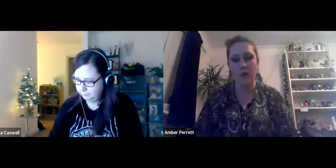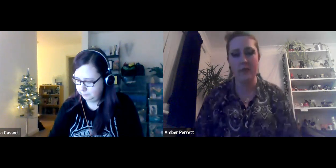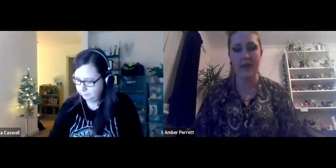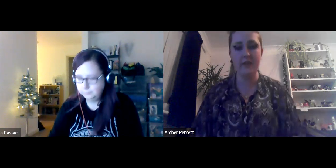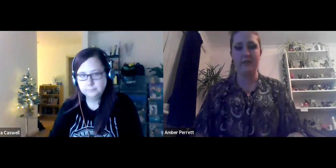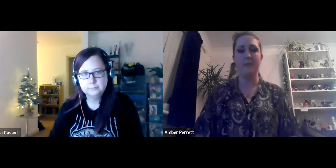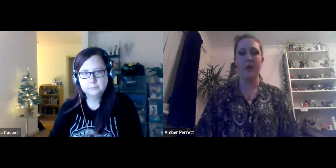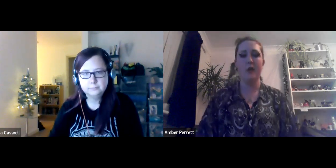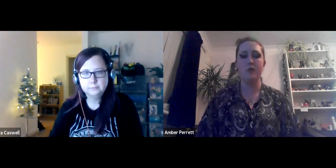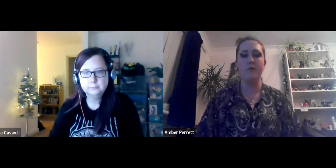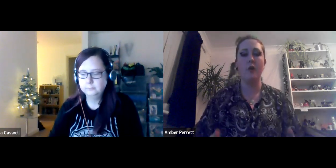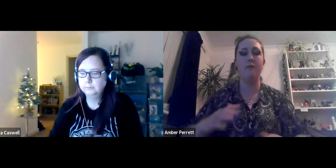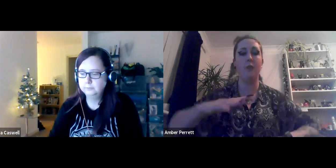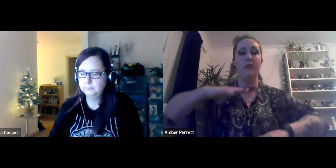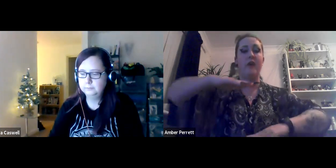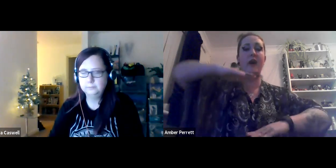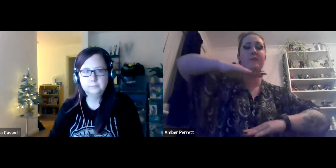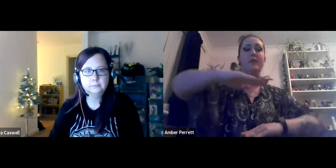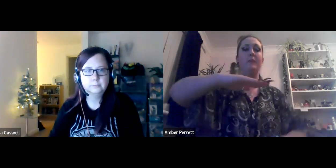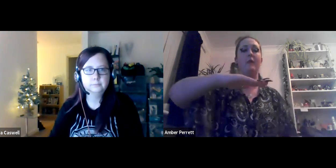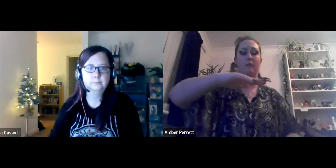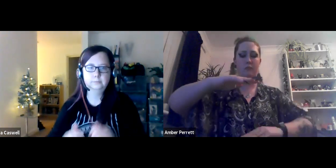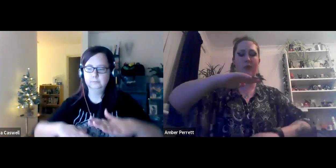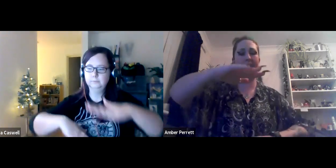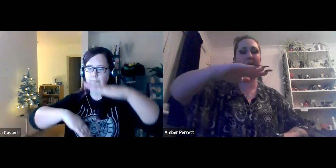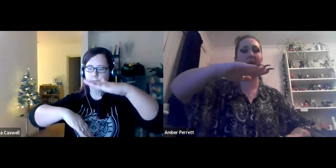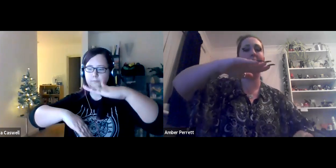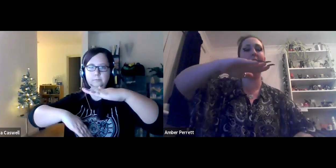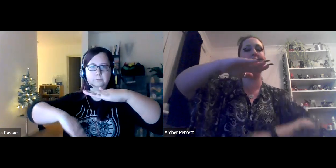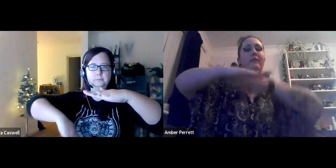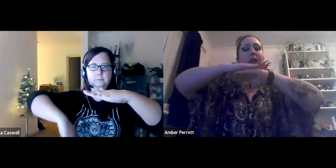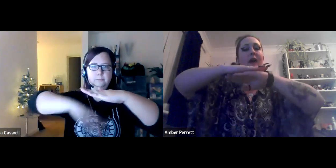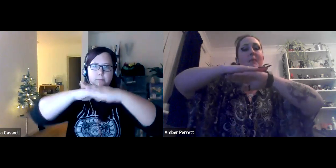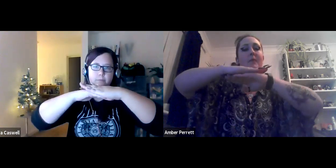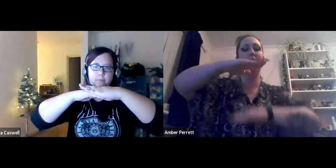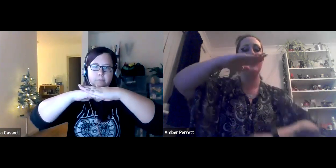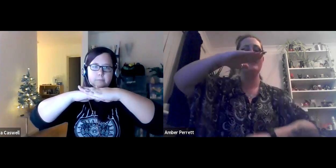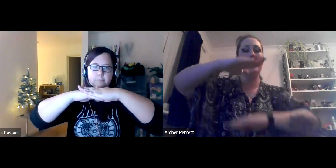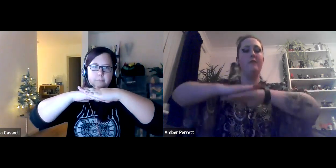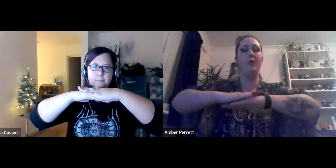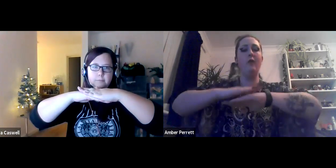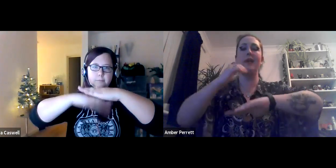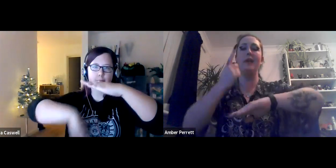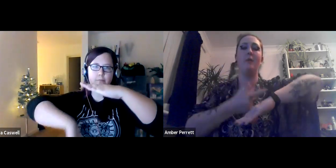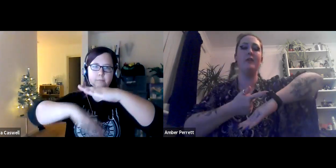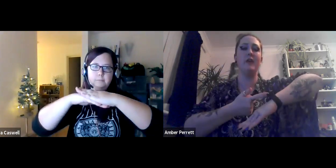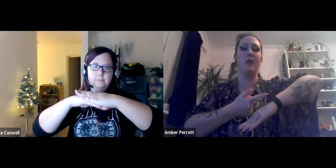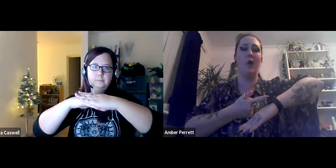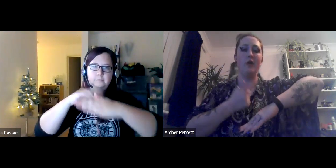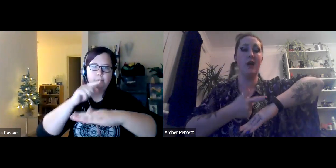and things. So we've got full time. So you put one hand out and you fill it up. So full, and then you point to your clock,